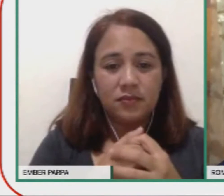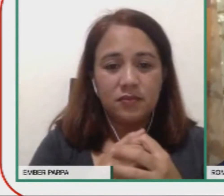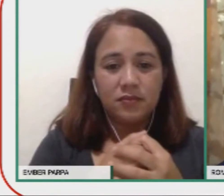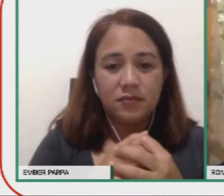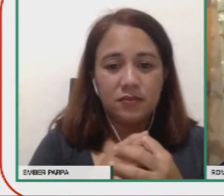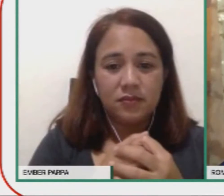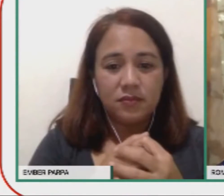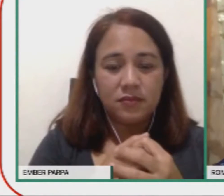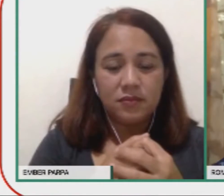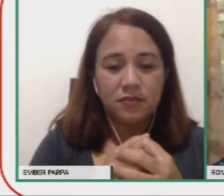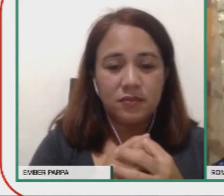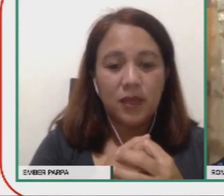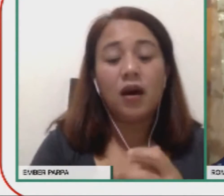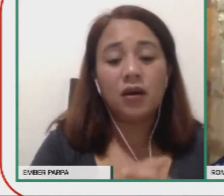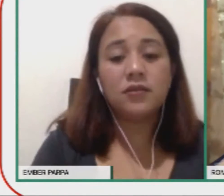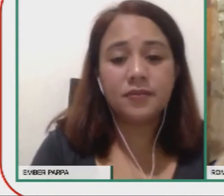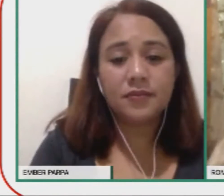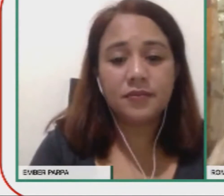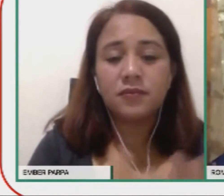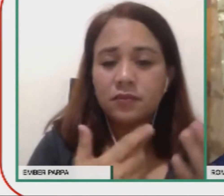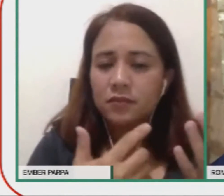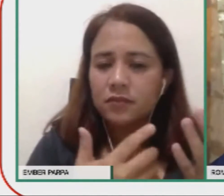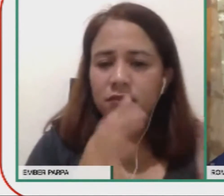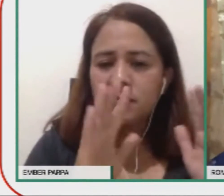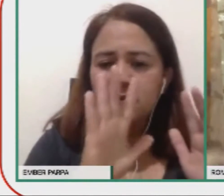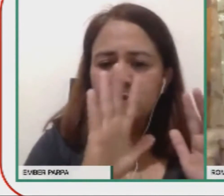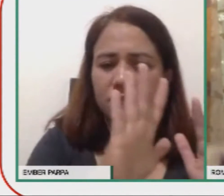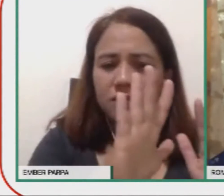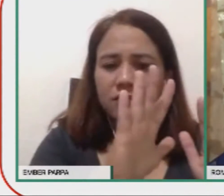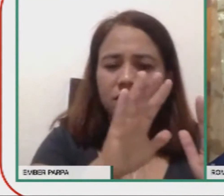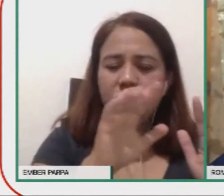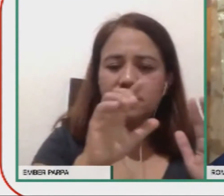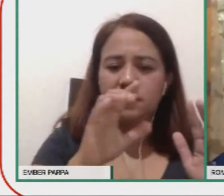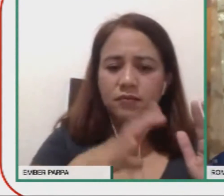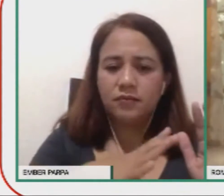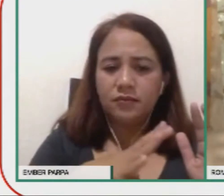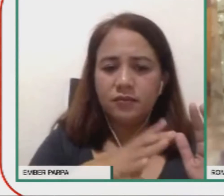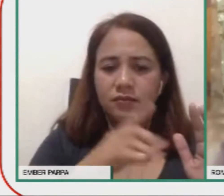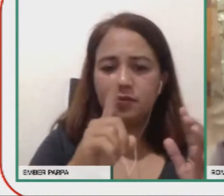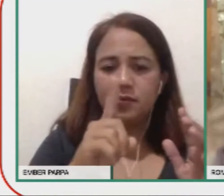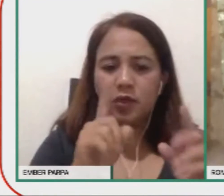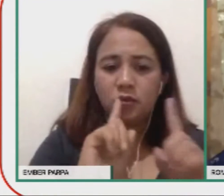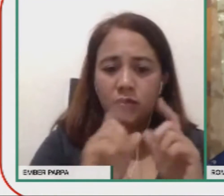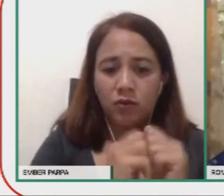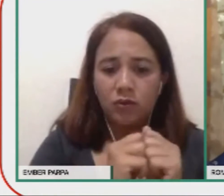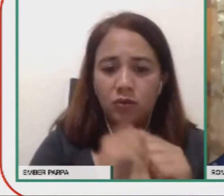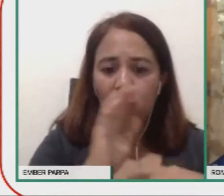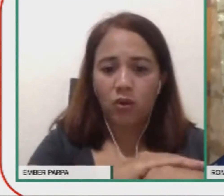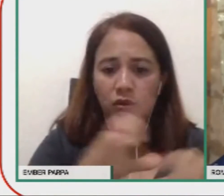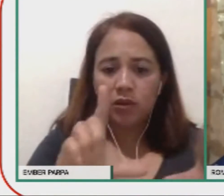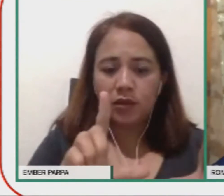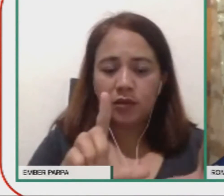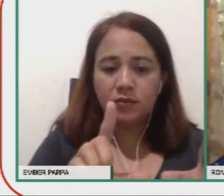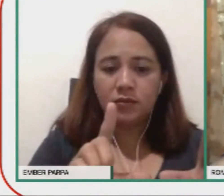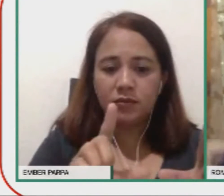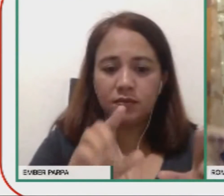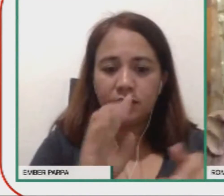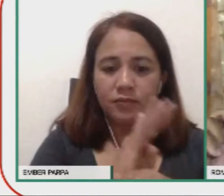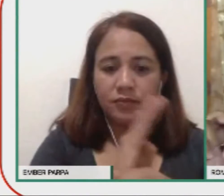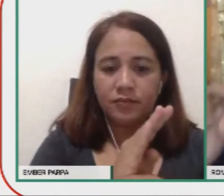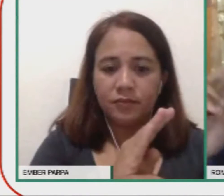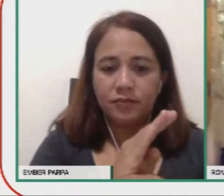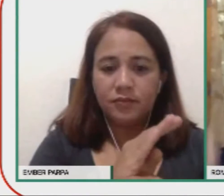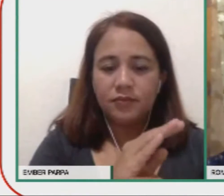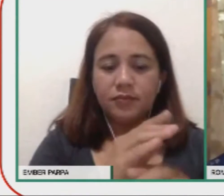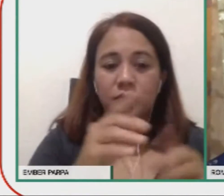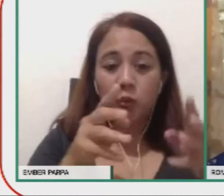5-1 Talk. It's an online English teaching platform. Our students